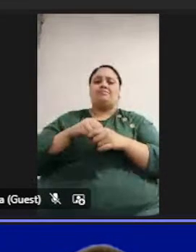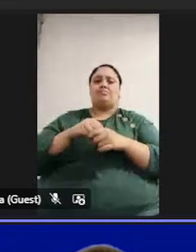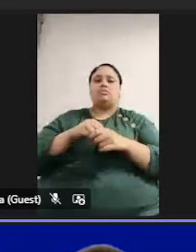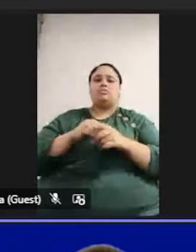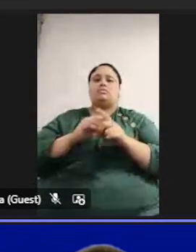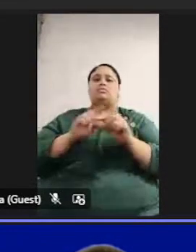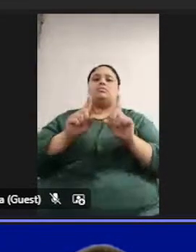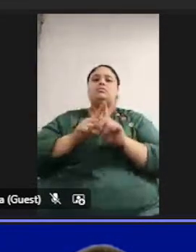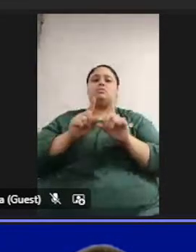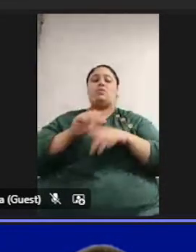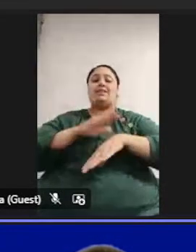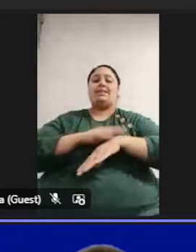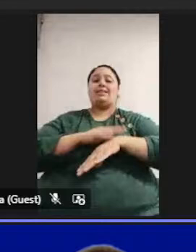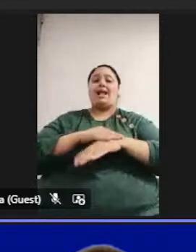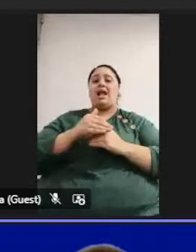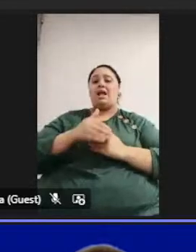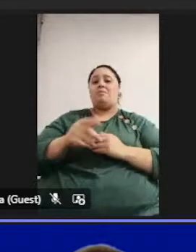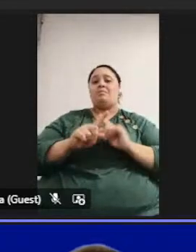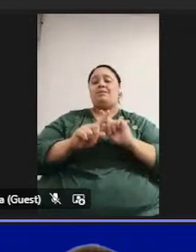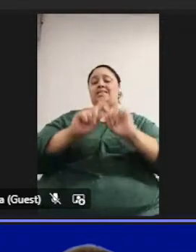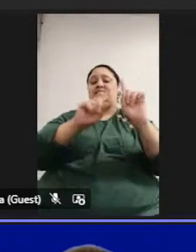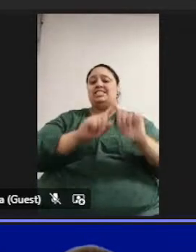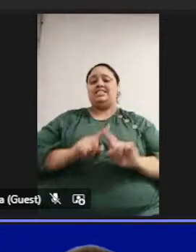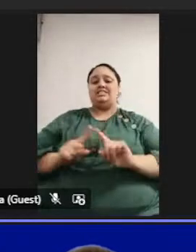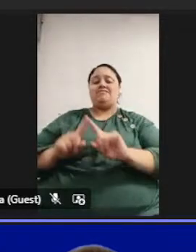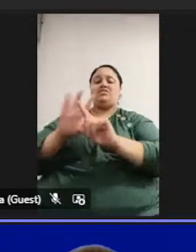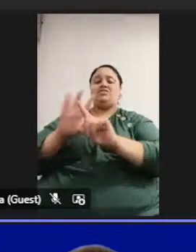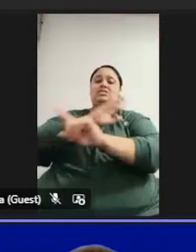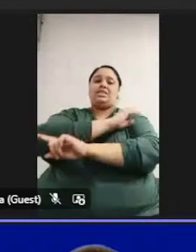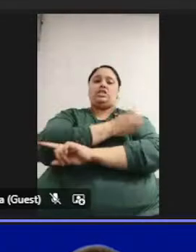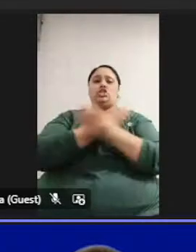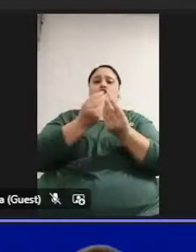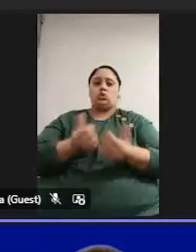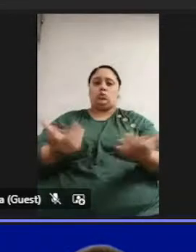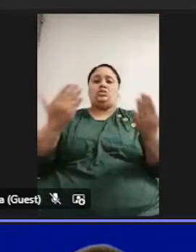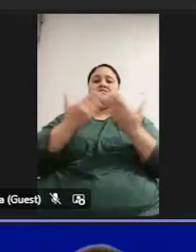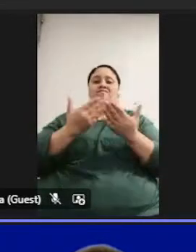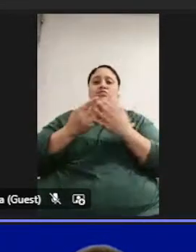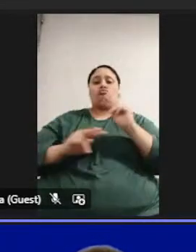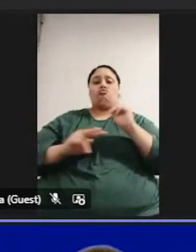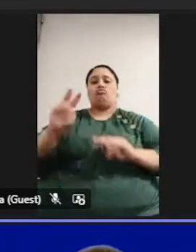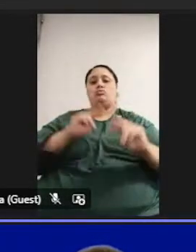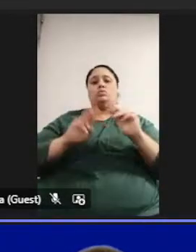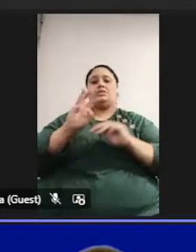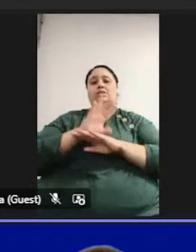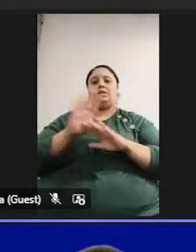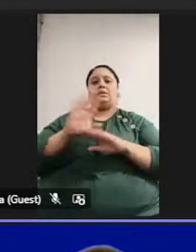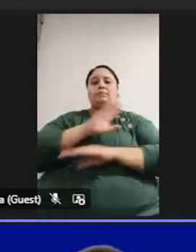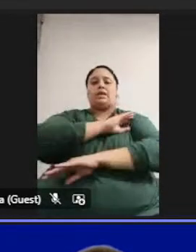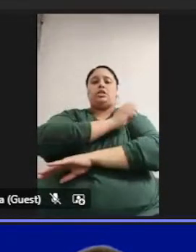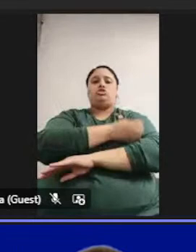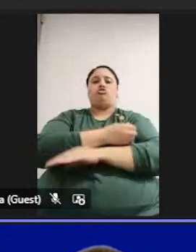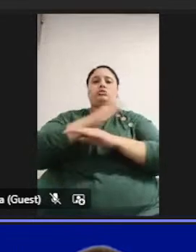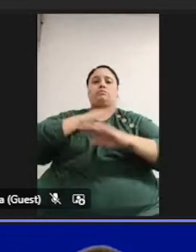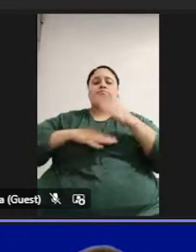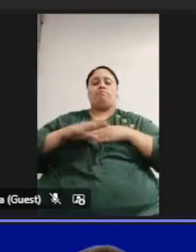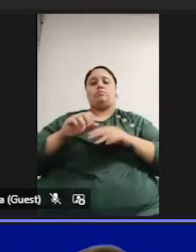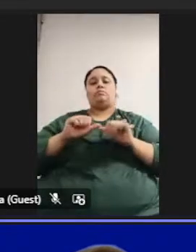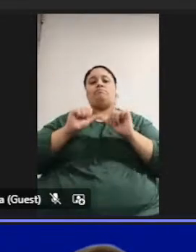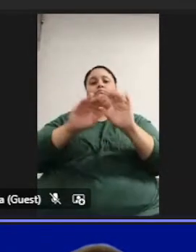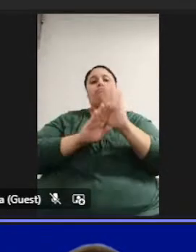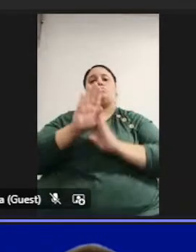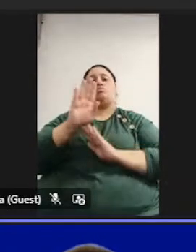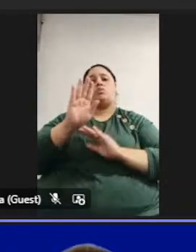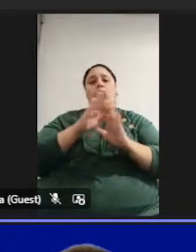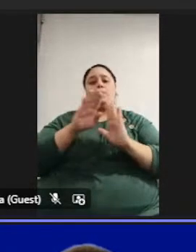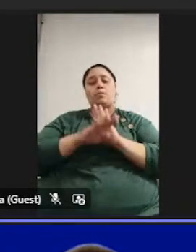different energy solutions to addressing the Western Cape Energy Resilience Program. That then informs what we